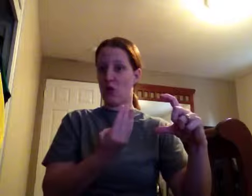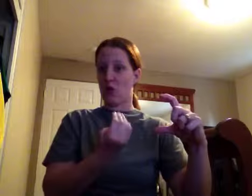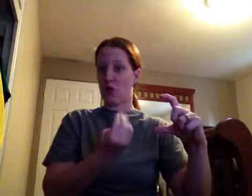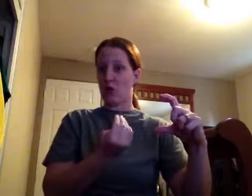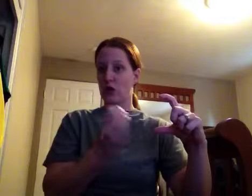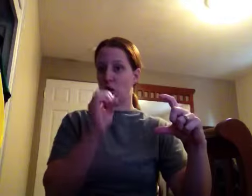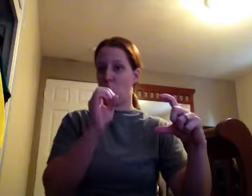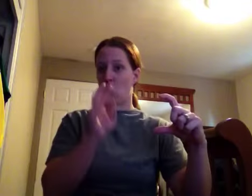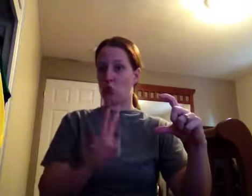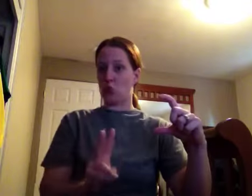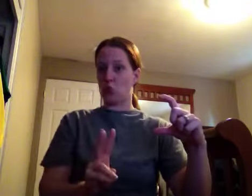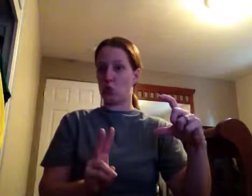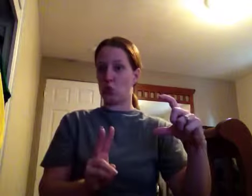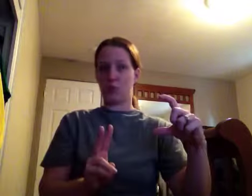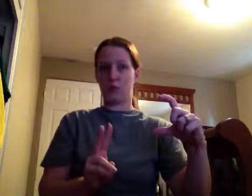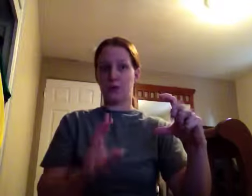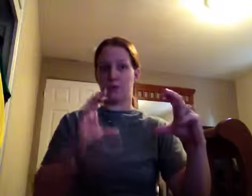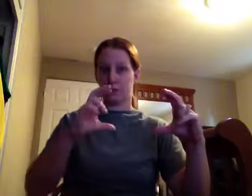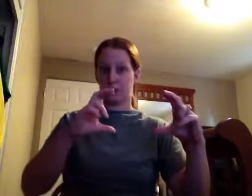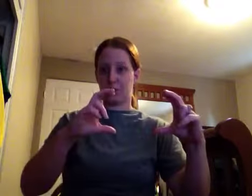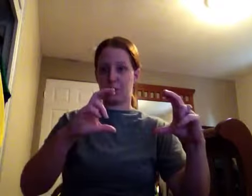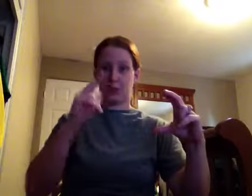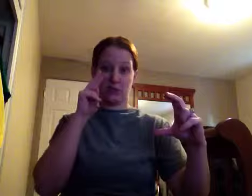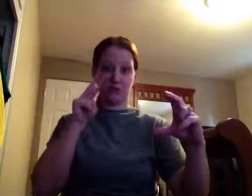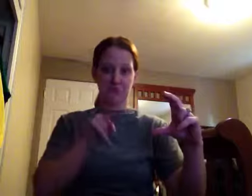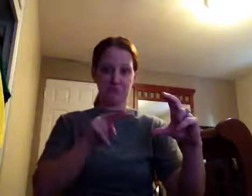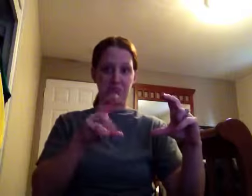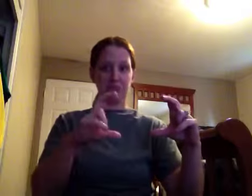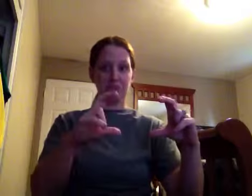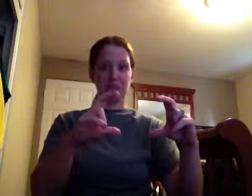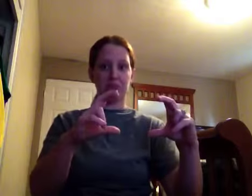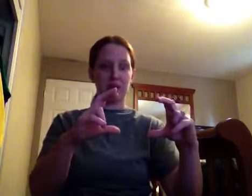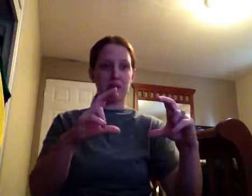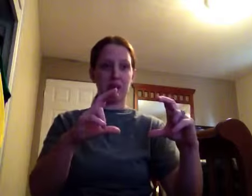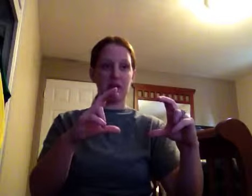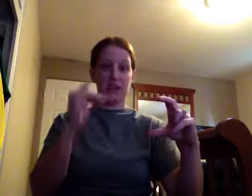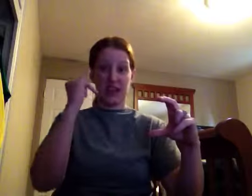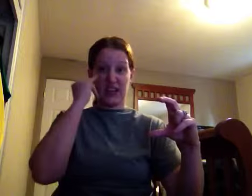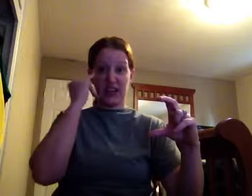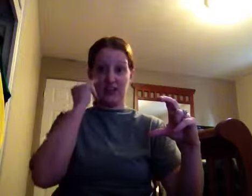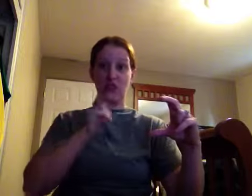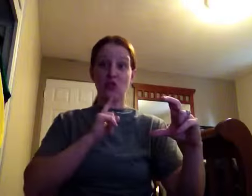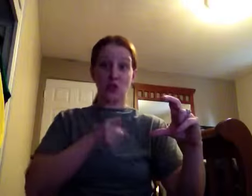C5H14O2. Well, let's look and see. If that's true, then I'd be multiplying